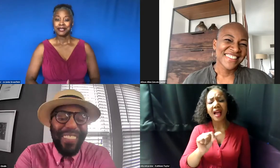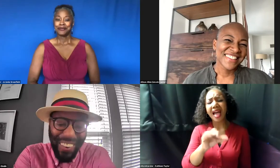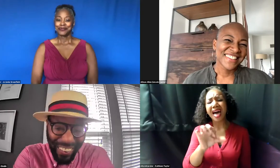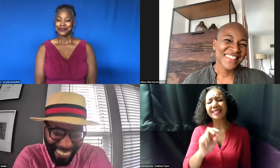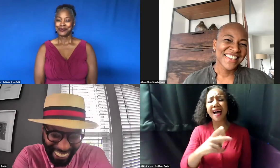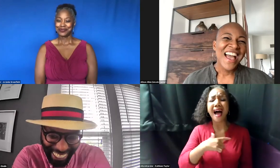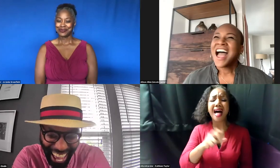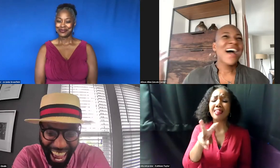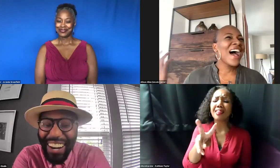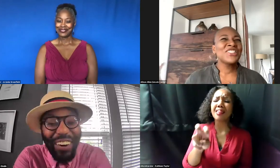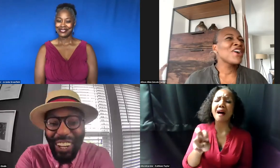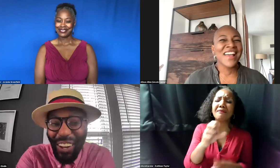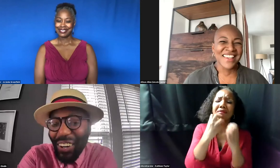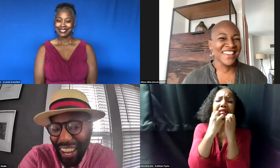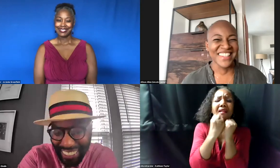love your question.